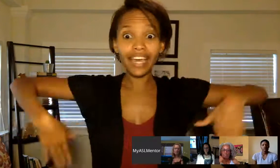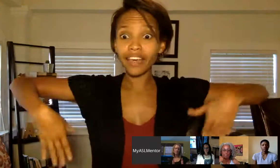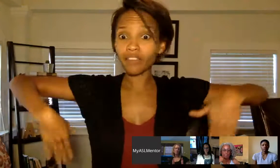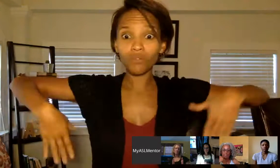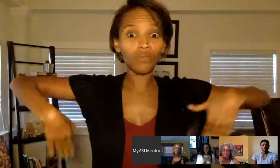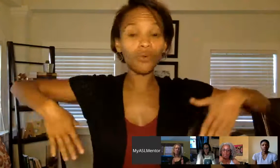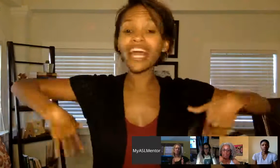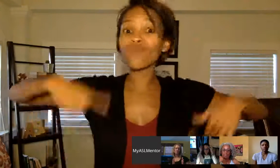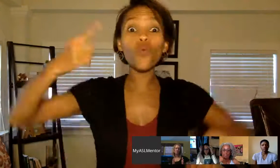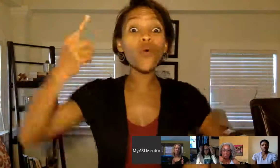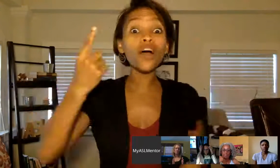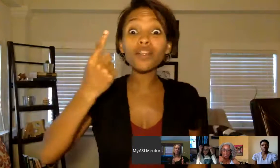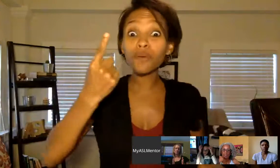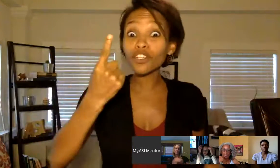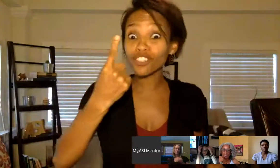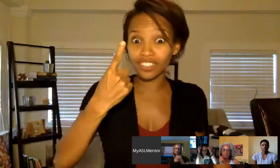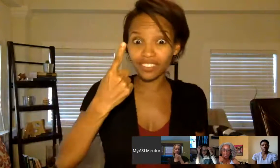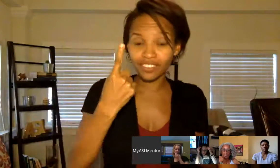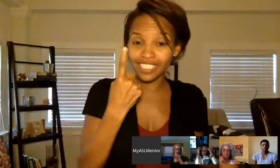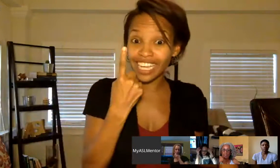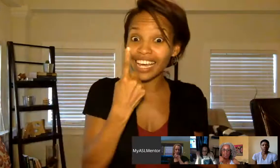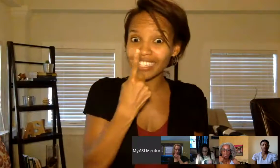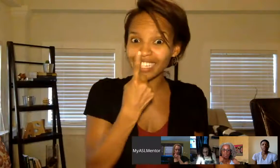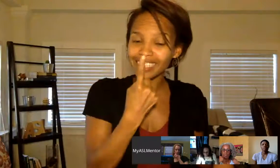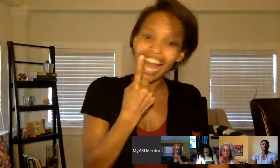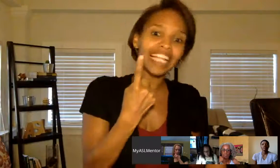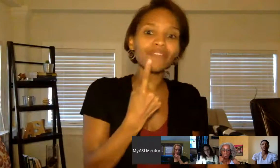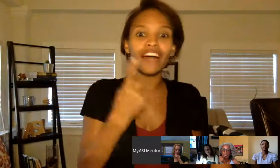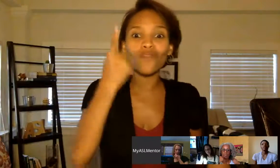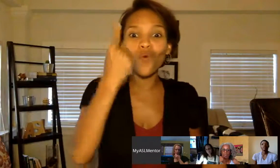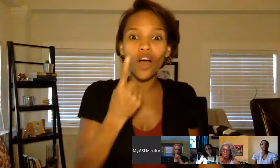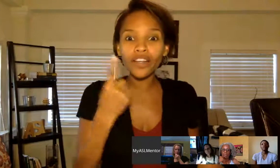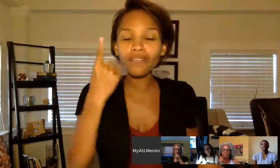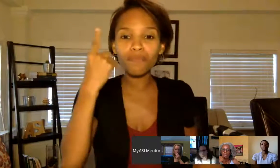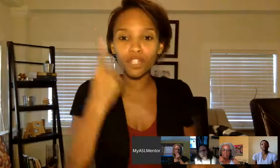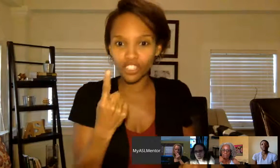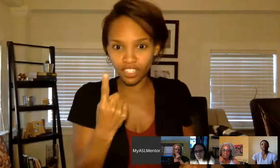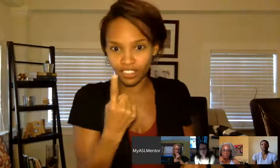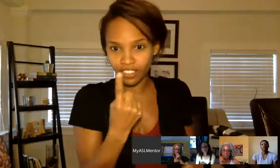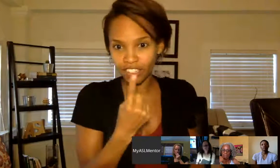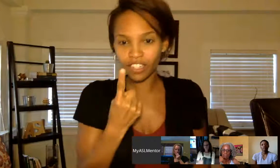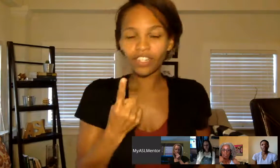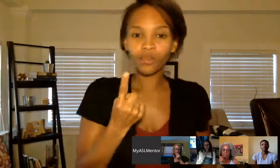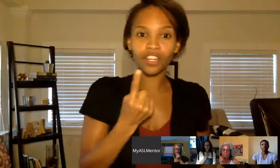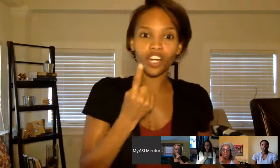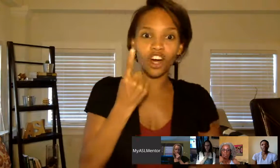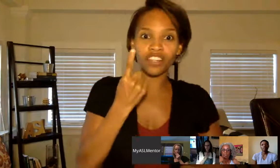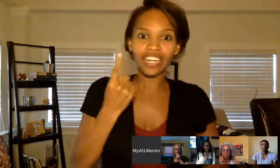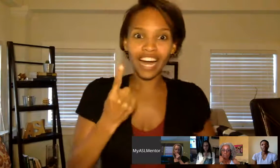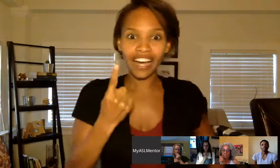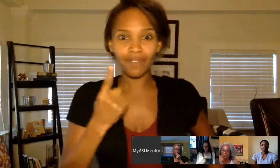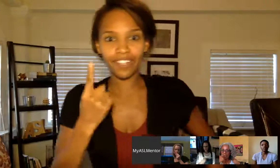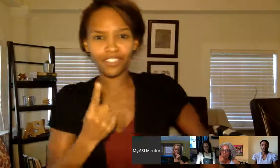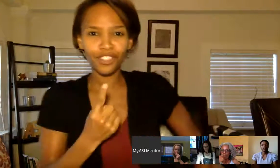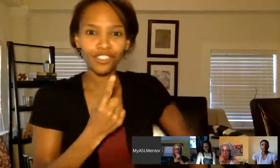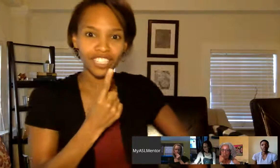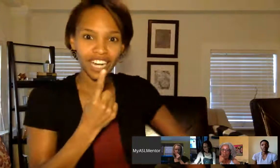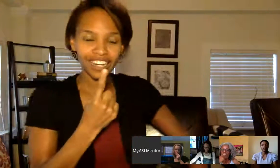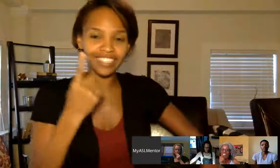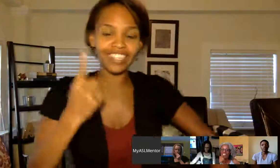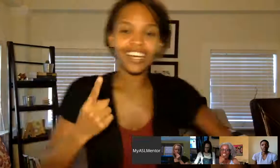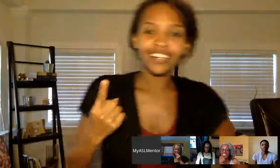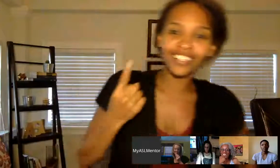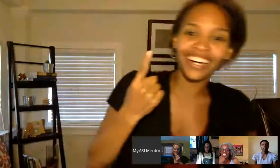Not yet. Well, we have one person. Yes, exactly. We have one person. We're going to call it a guy because they're